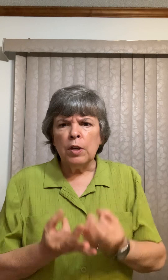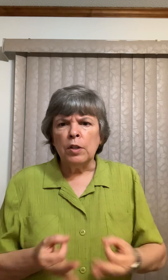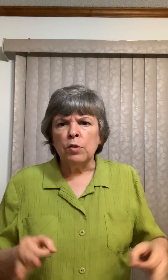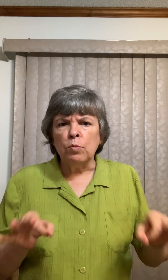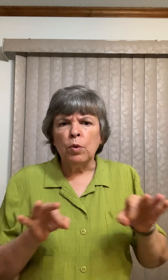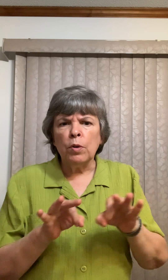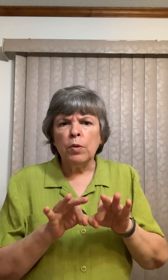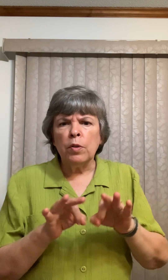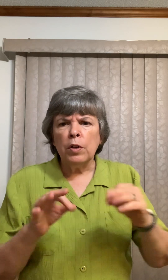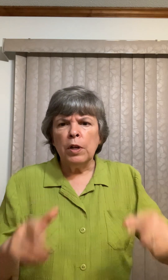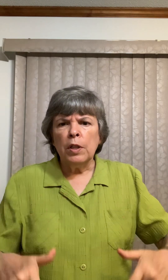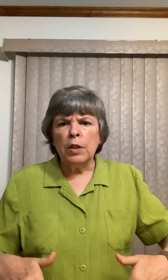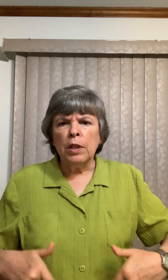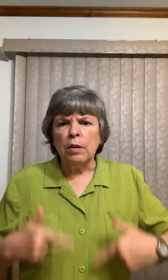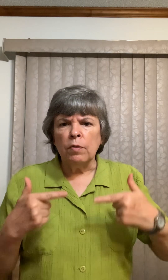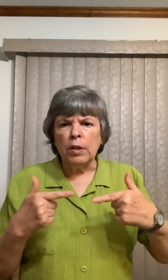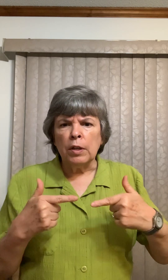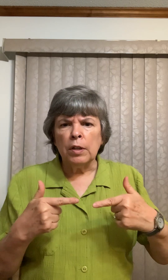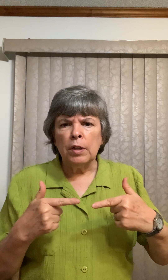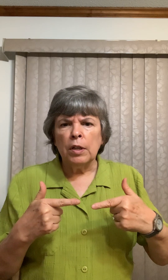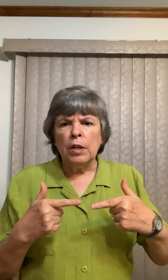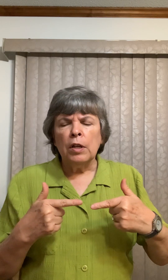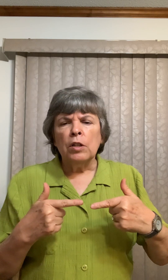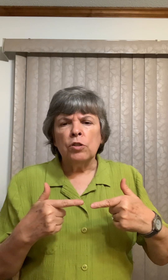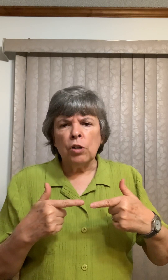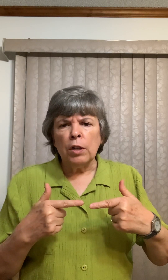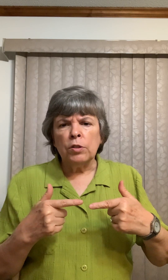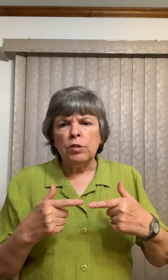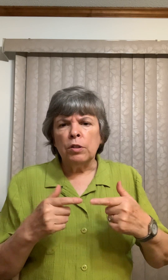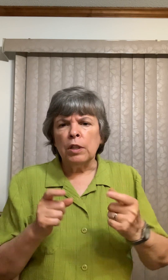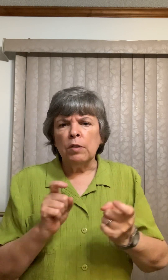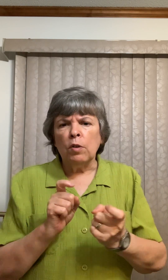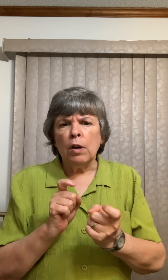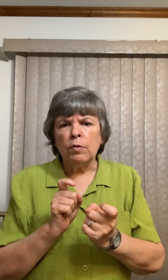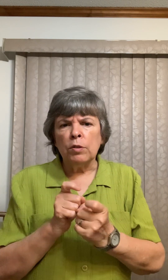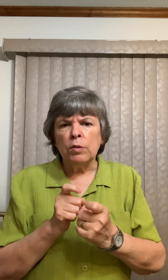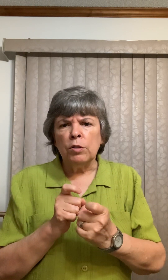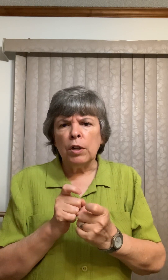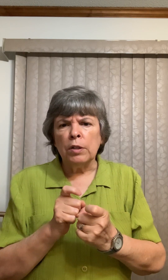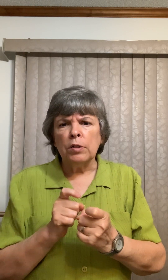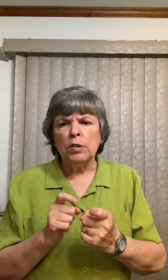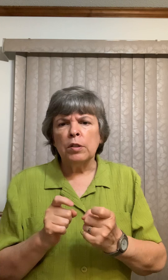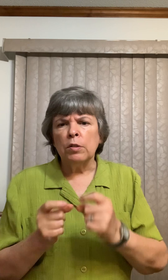is worth the living. Just, you can leave off, or just,